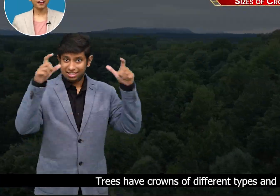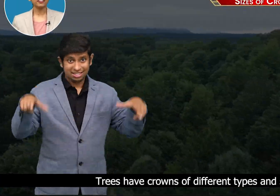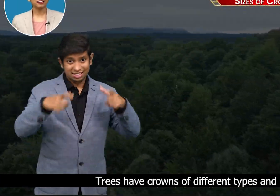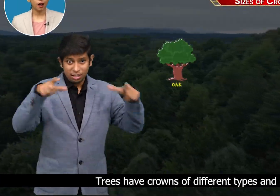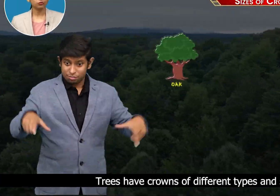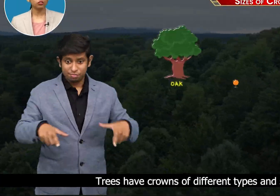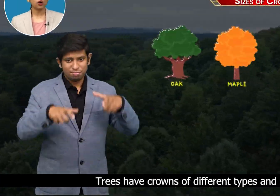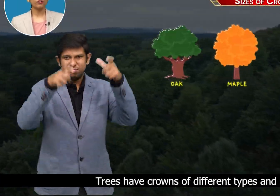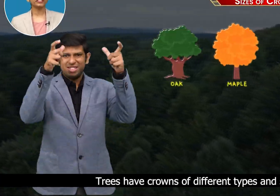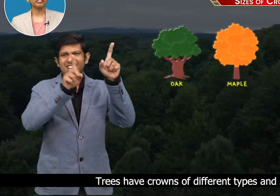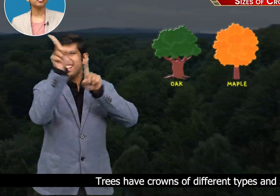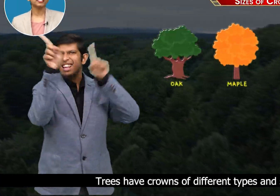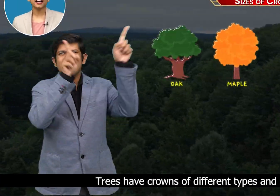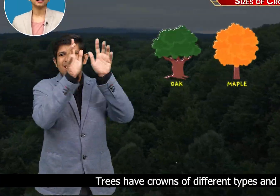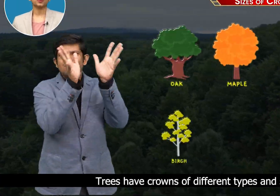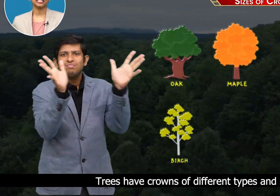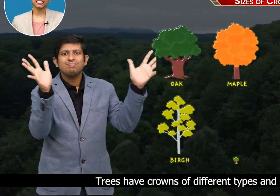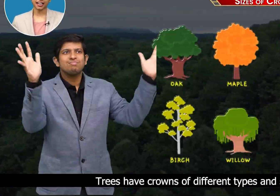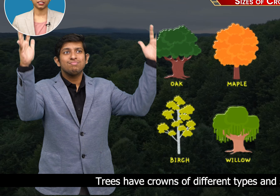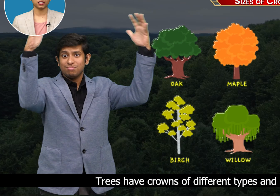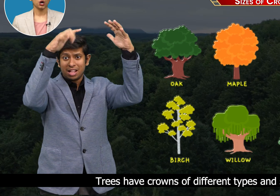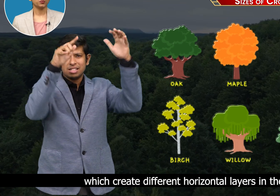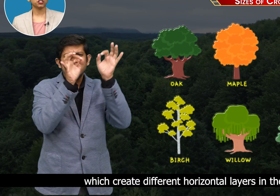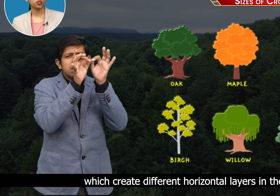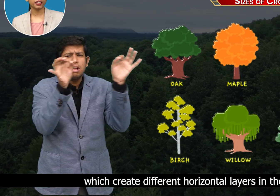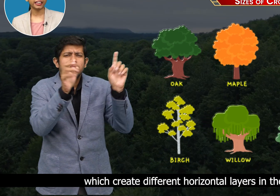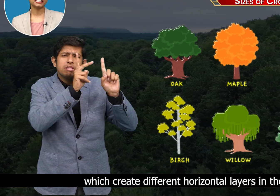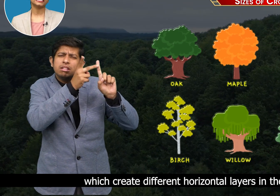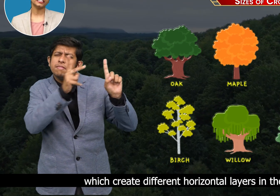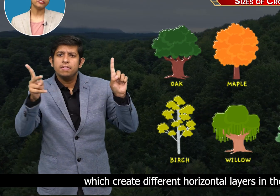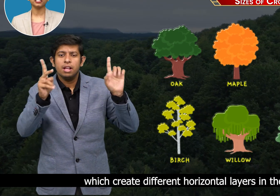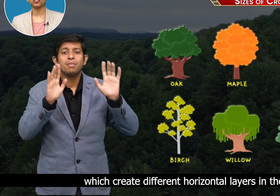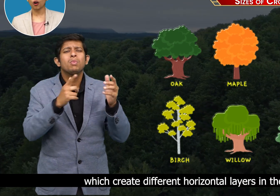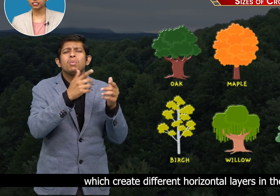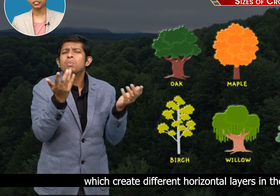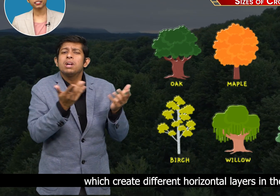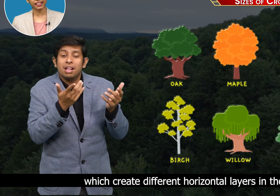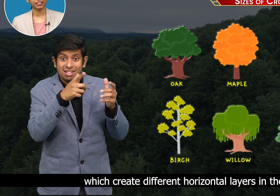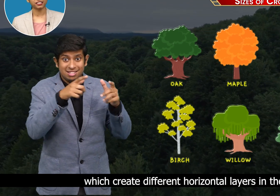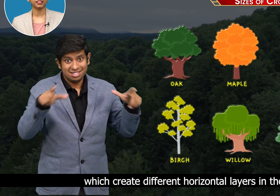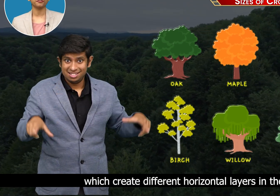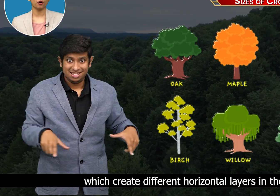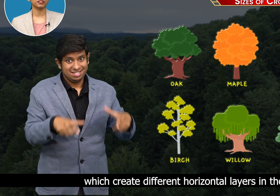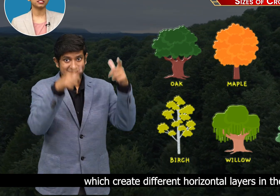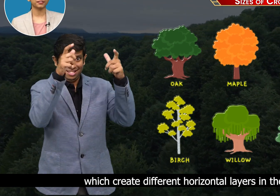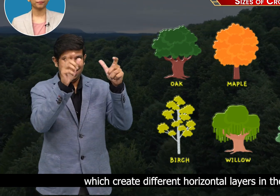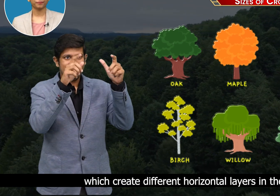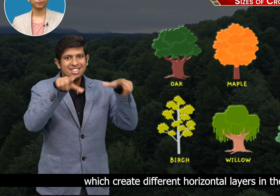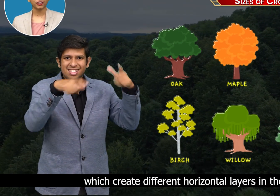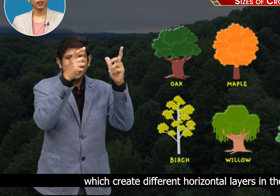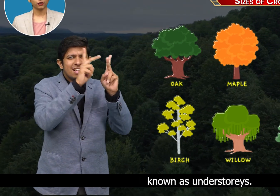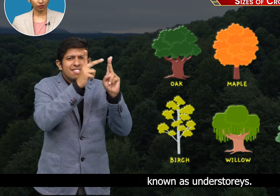Trees have crowns of different types and sizes, which create different horizontal layers in the